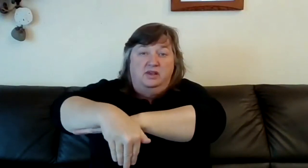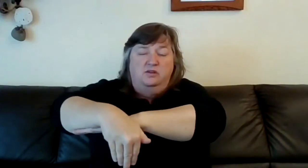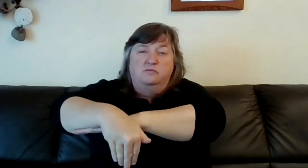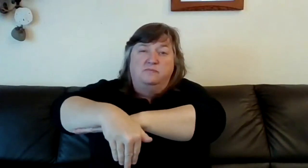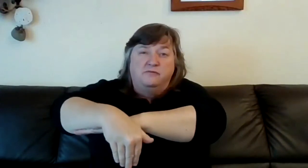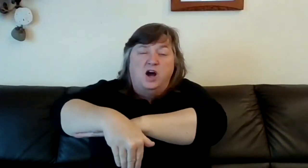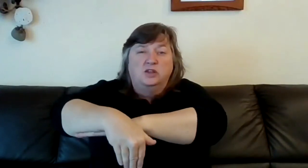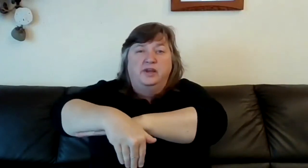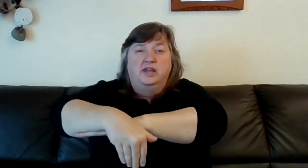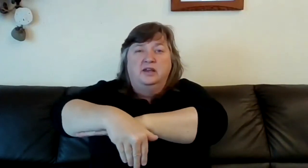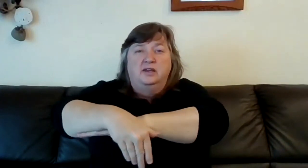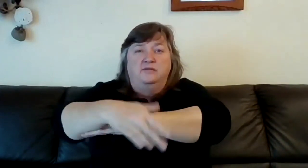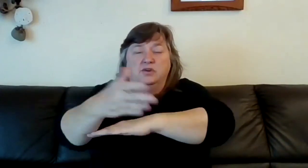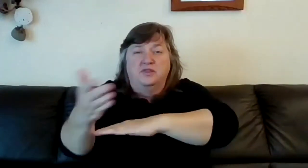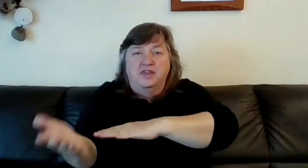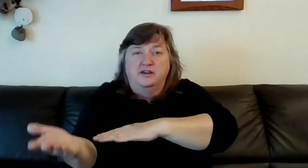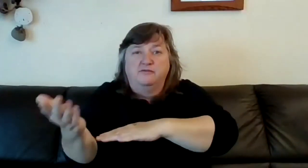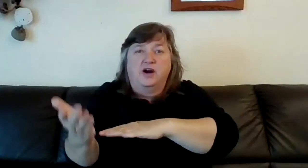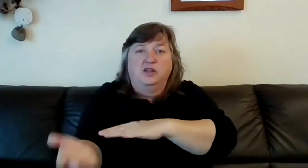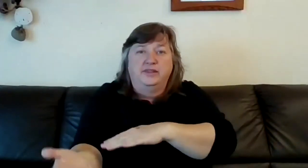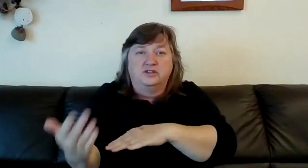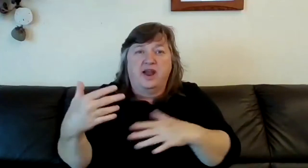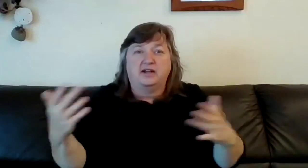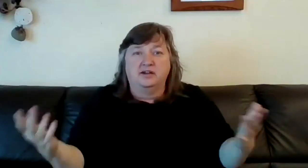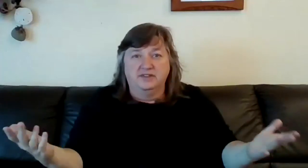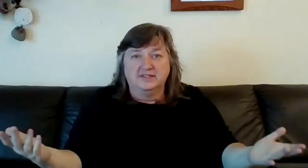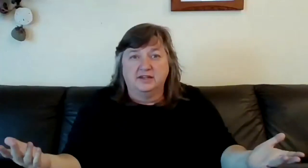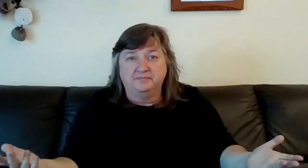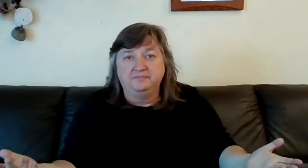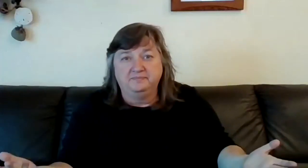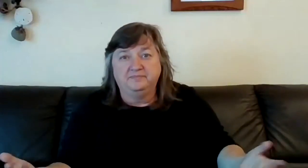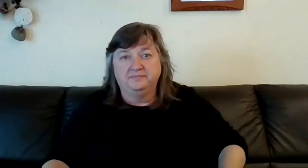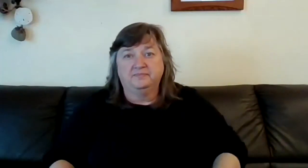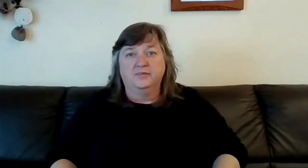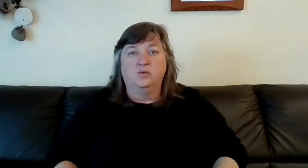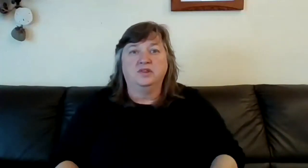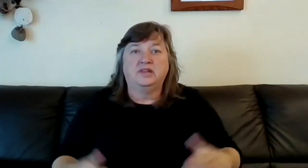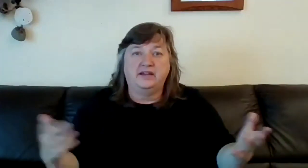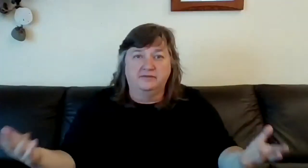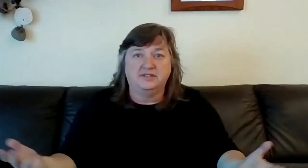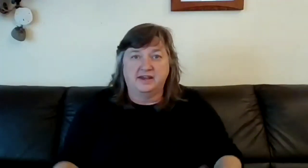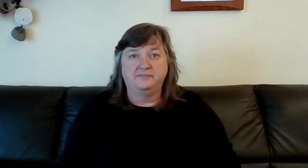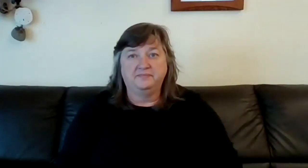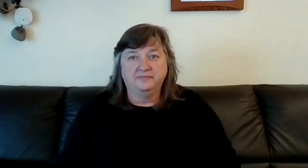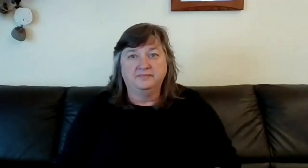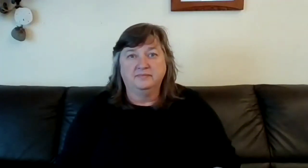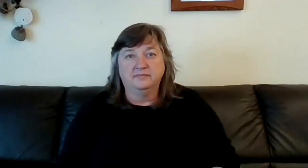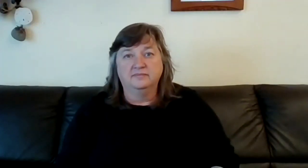You're following, you can think of following the track of the sun or the light of the day.